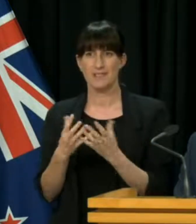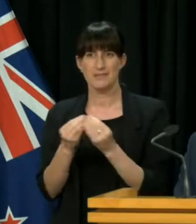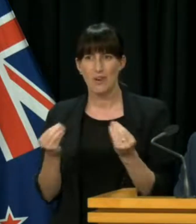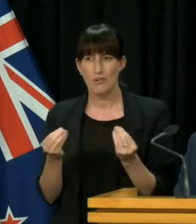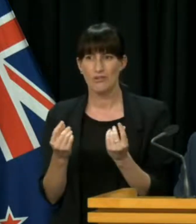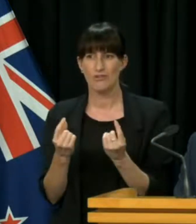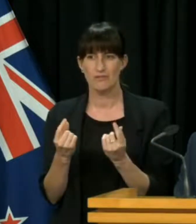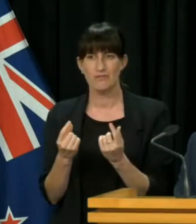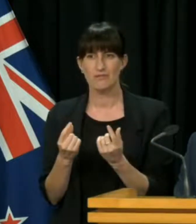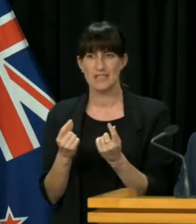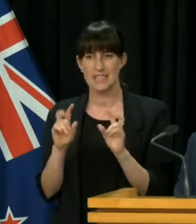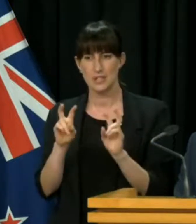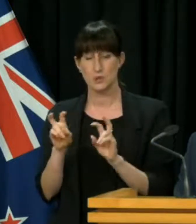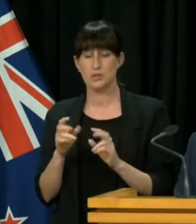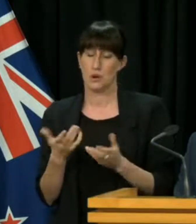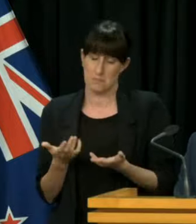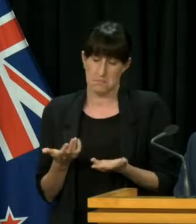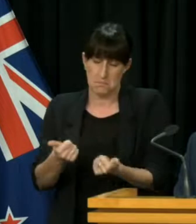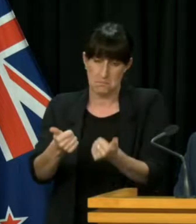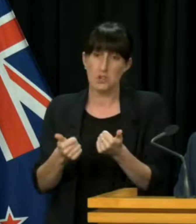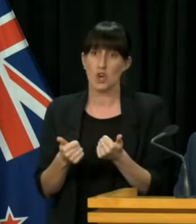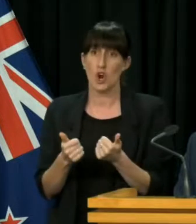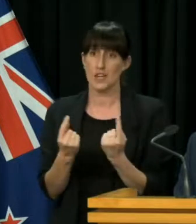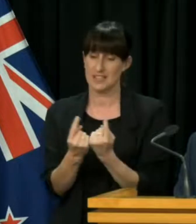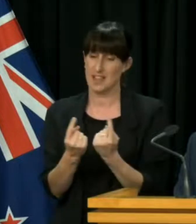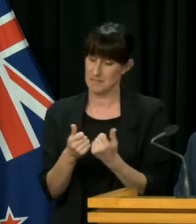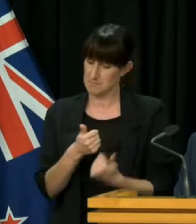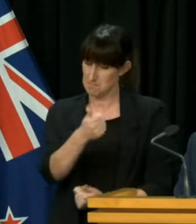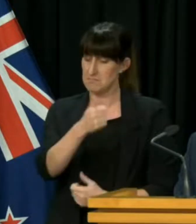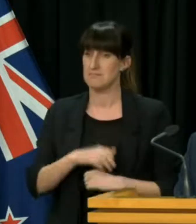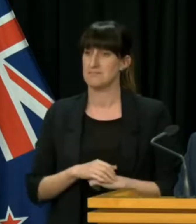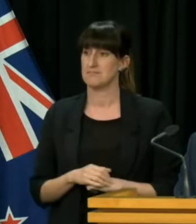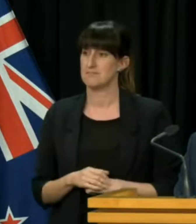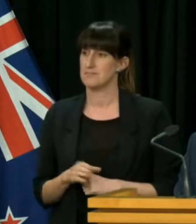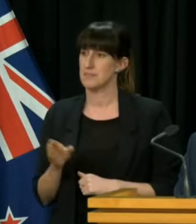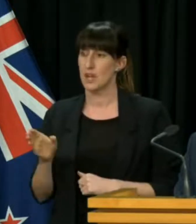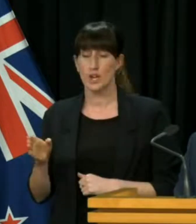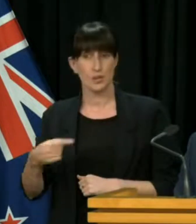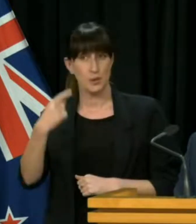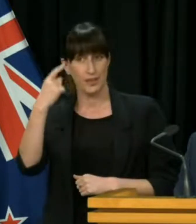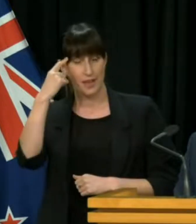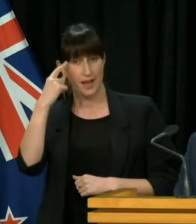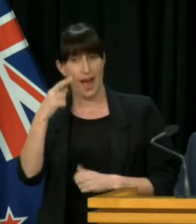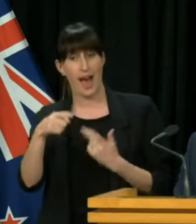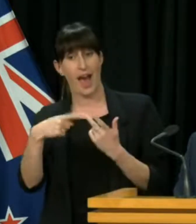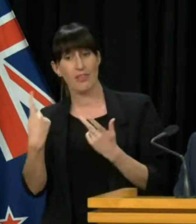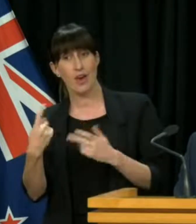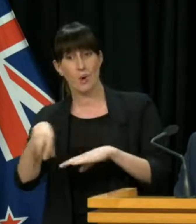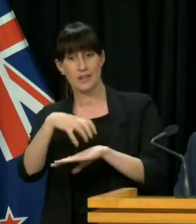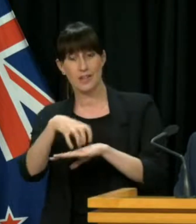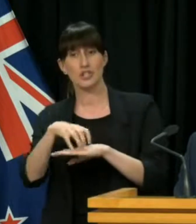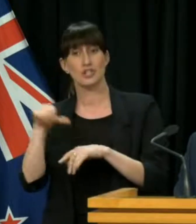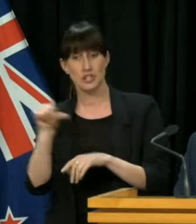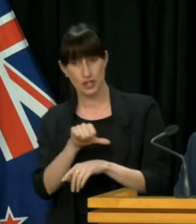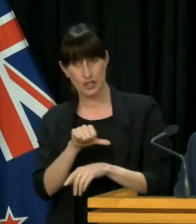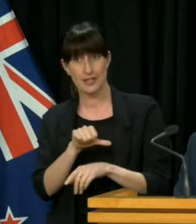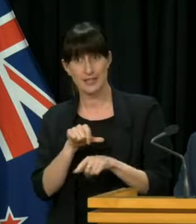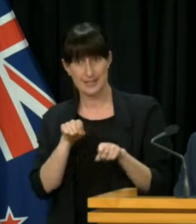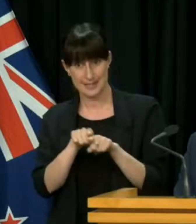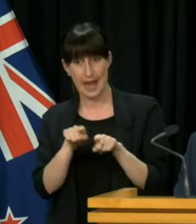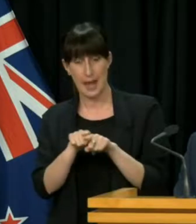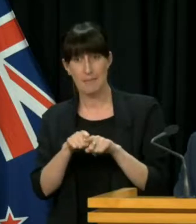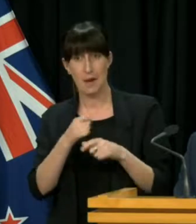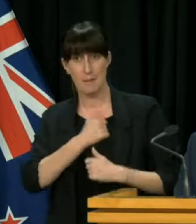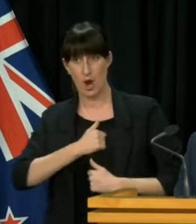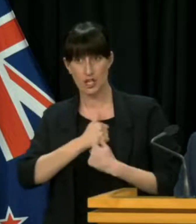but, good on them. Would you encourage other news organisations to follow suit, or RNZ? Well, look, actually I think one of the things we can